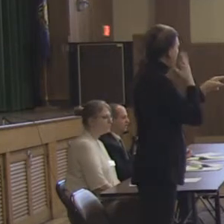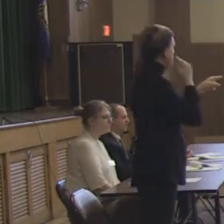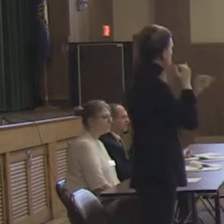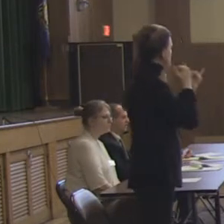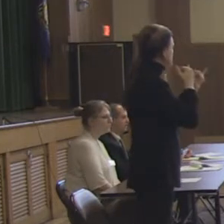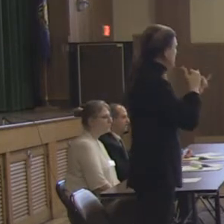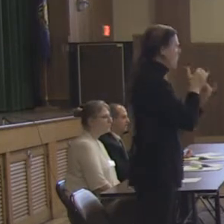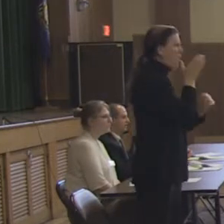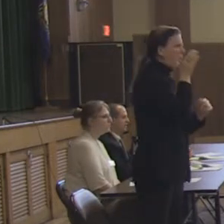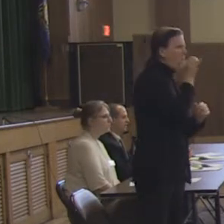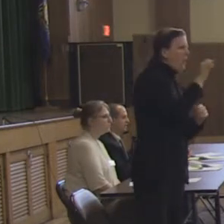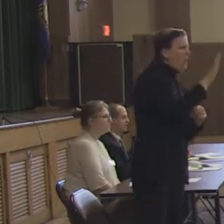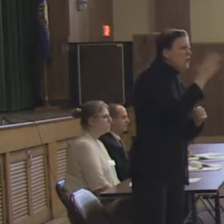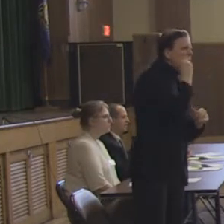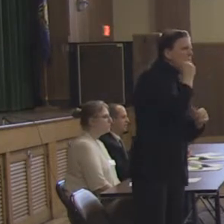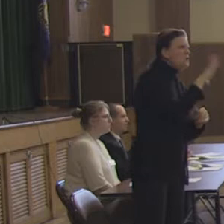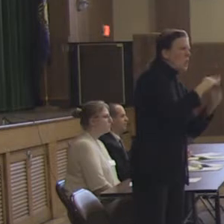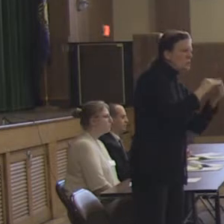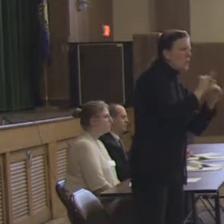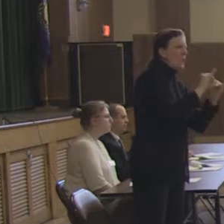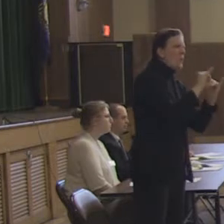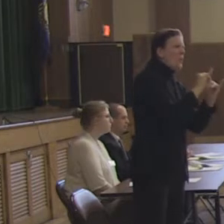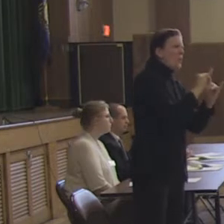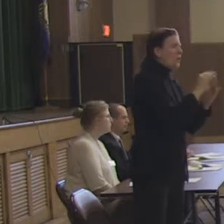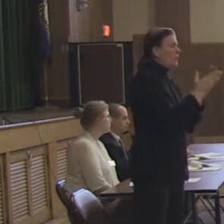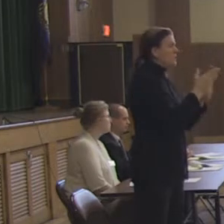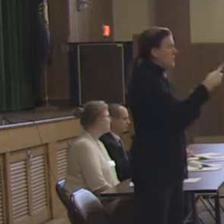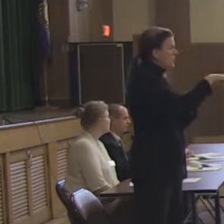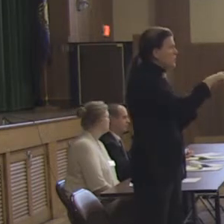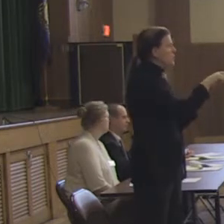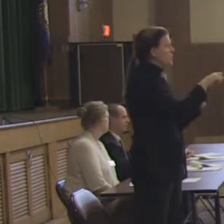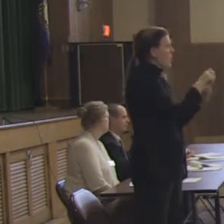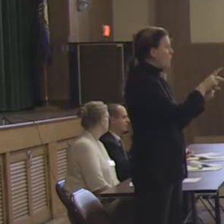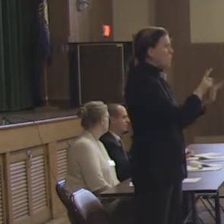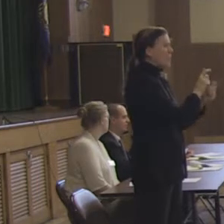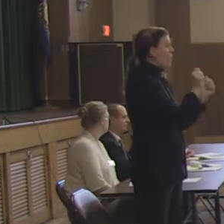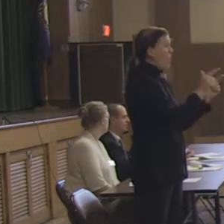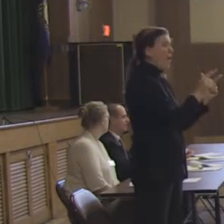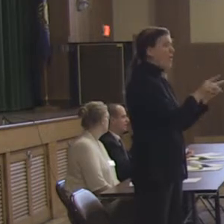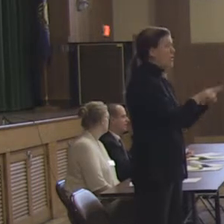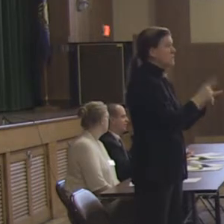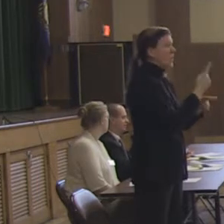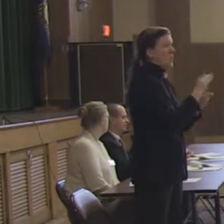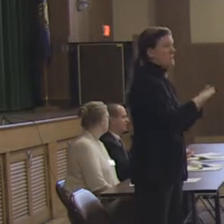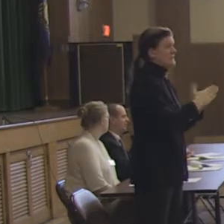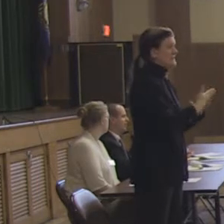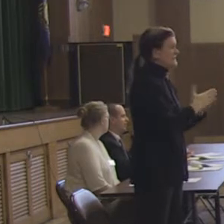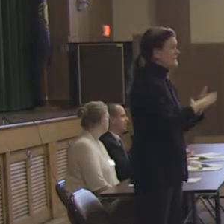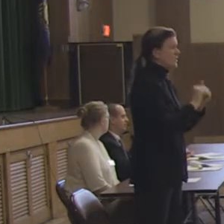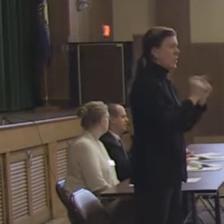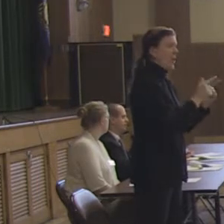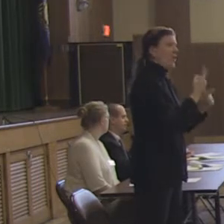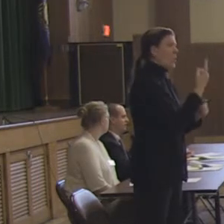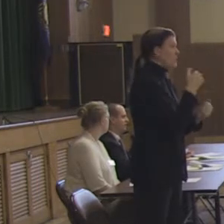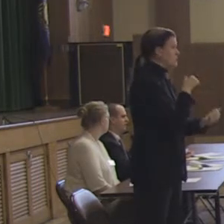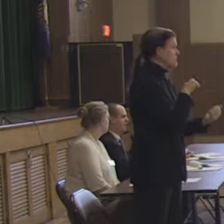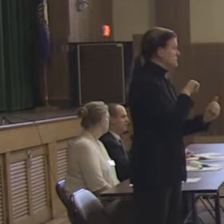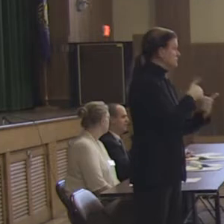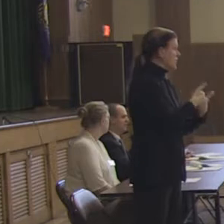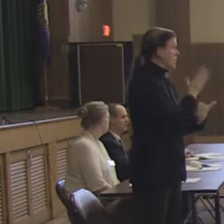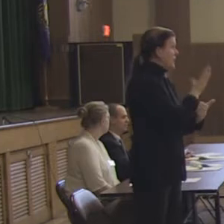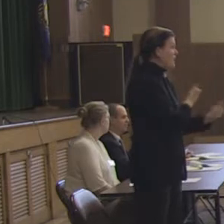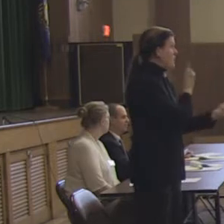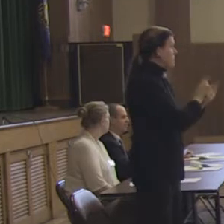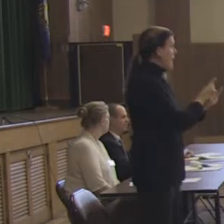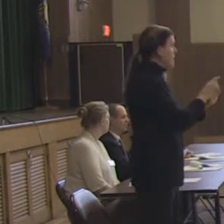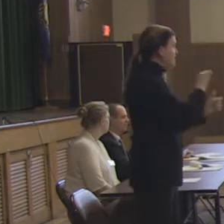that we're dealing with in this community. And I think there might have been people who, you know, we all live in the same city, we're all, you know, working on the same issues, but may not have even met